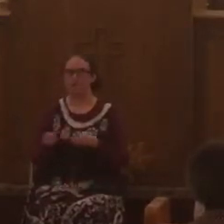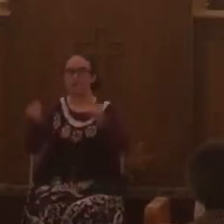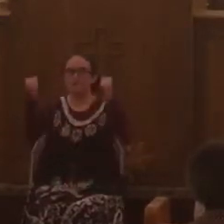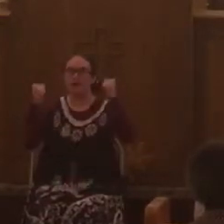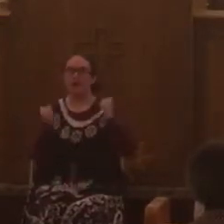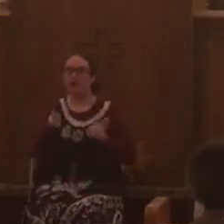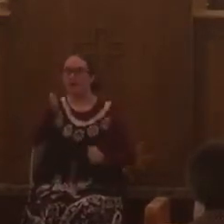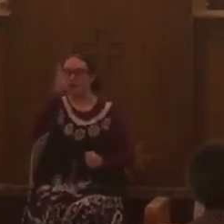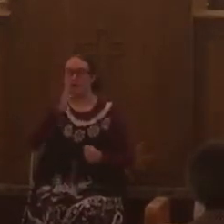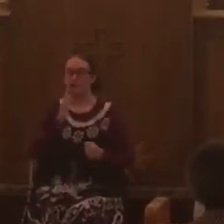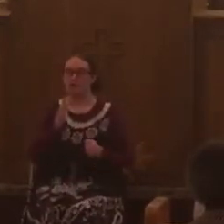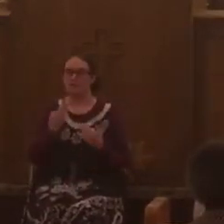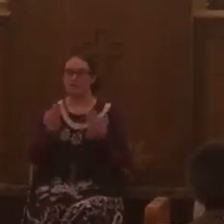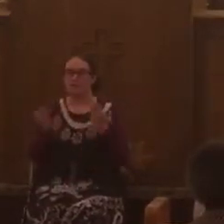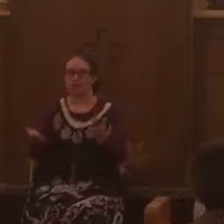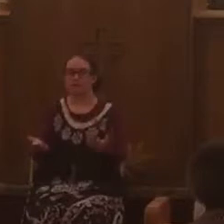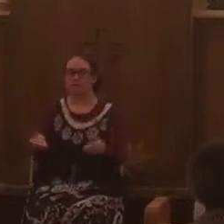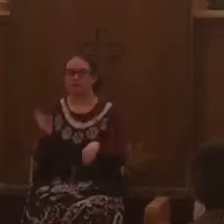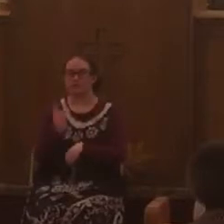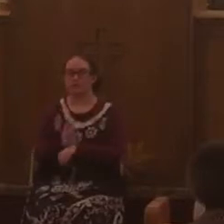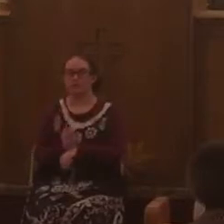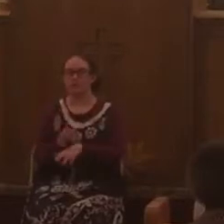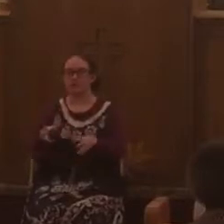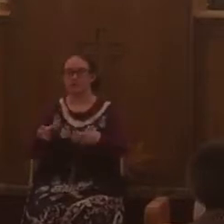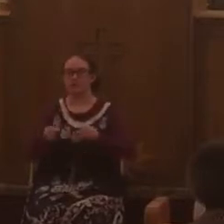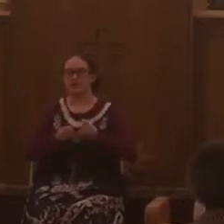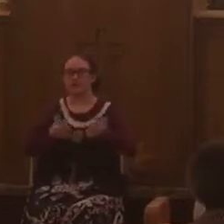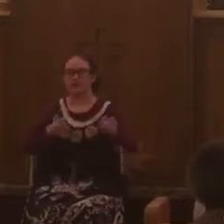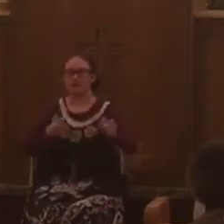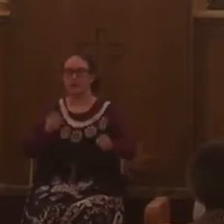an authority in the Holy Ghost. Hallelujah. Now,